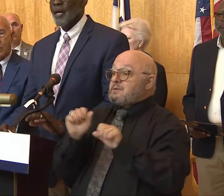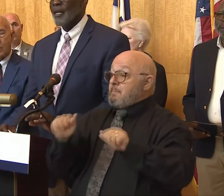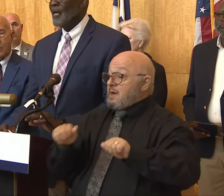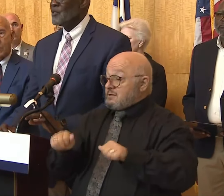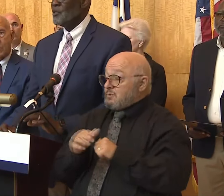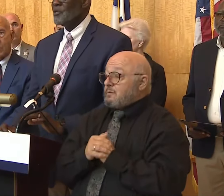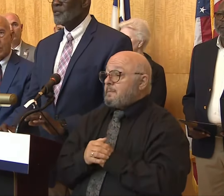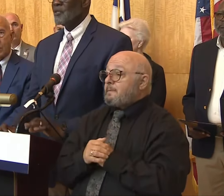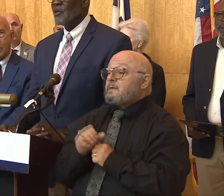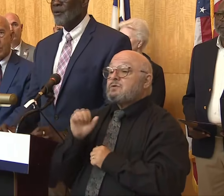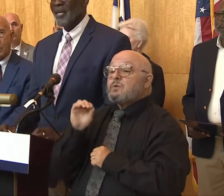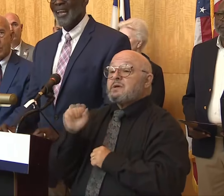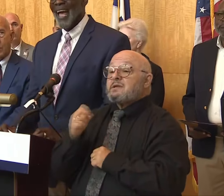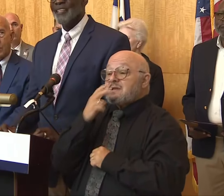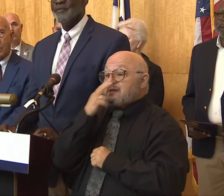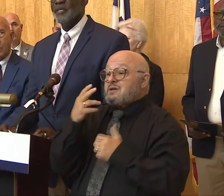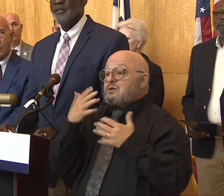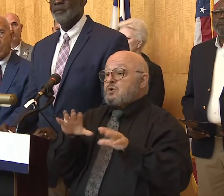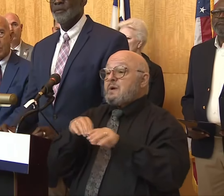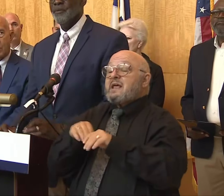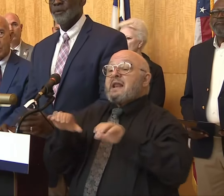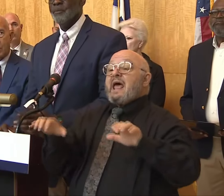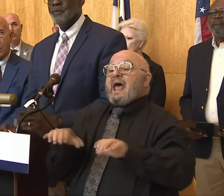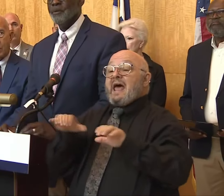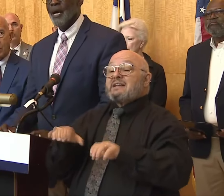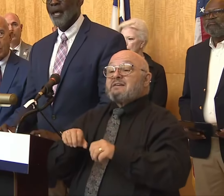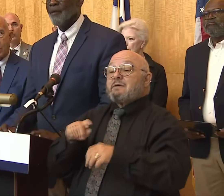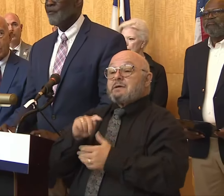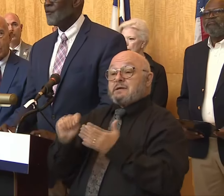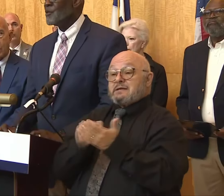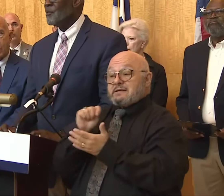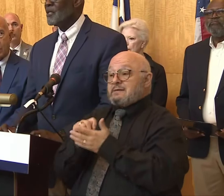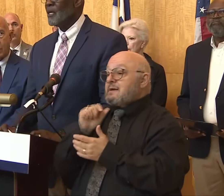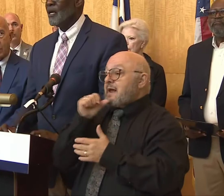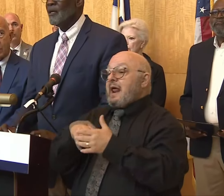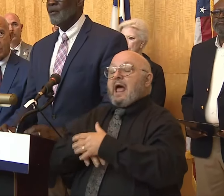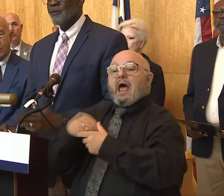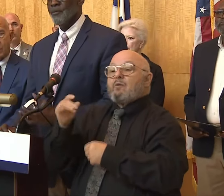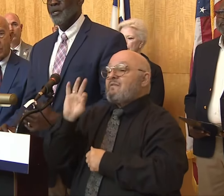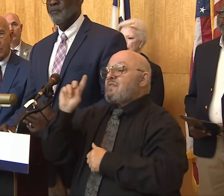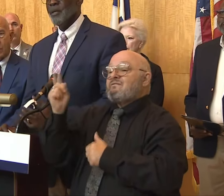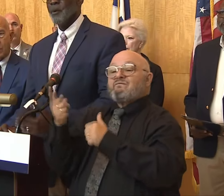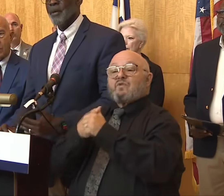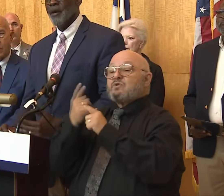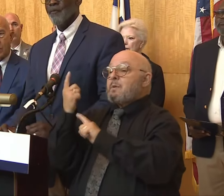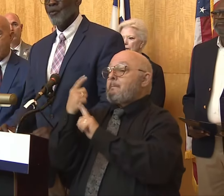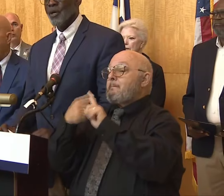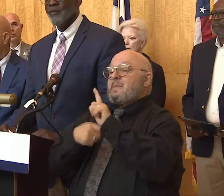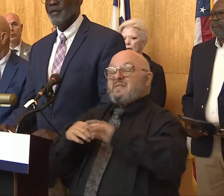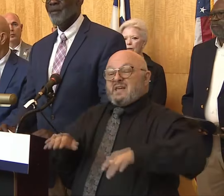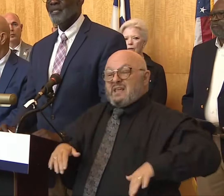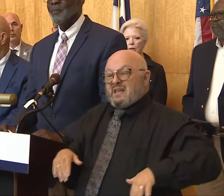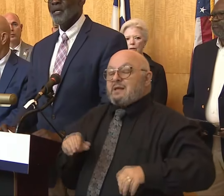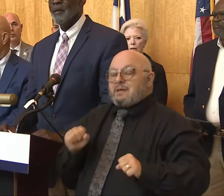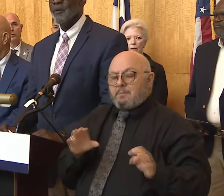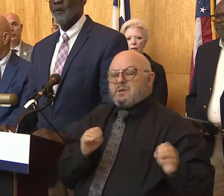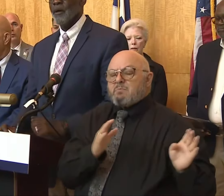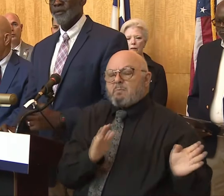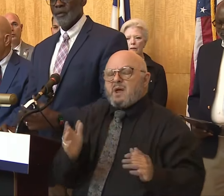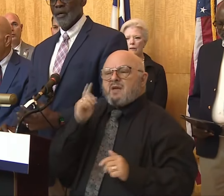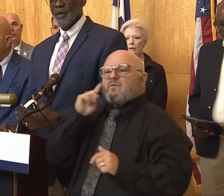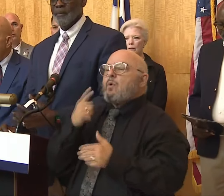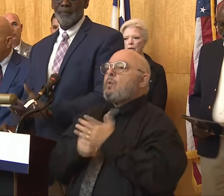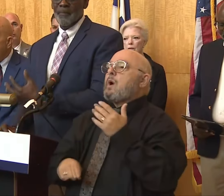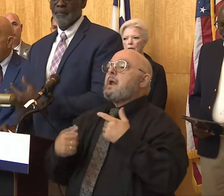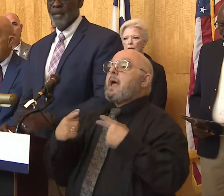so that, as you can see, it's already an active season and we're not out of the first month yet, so that we can be prepared for whatever events may come